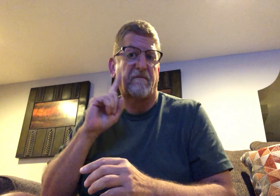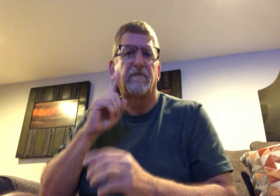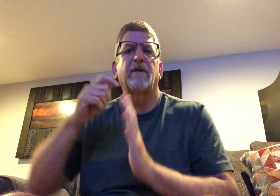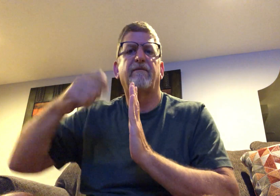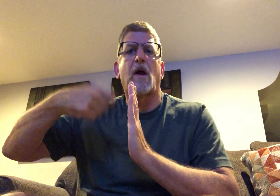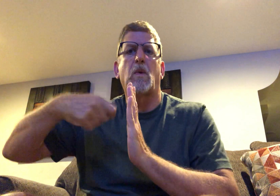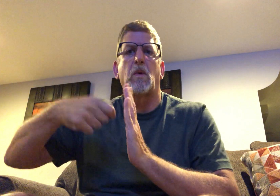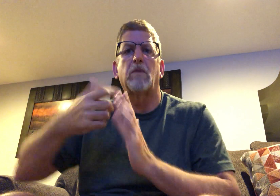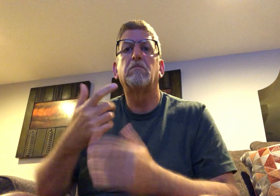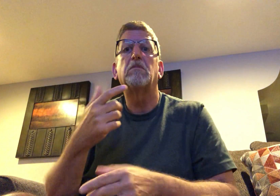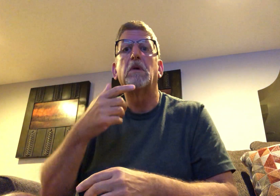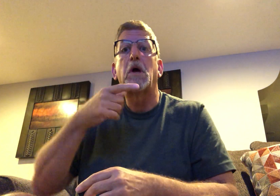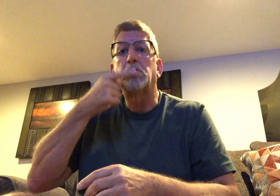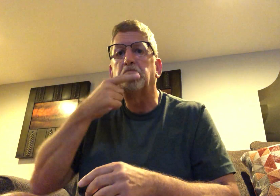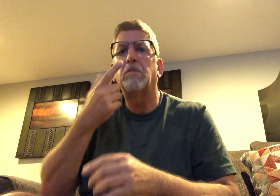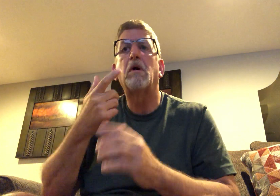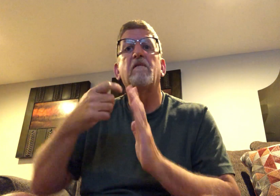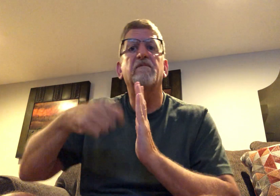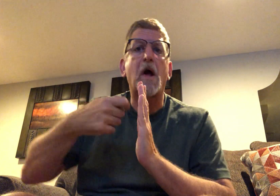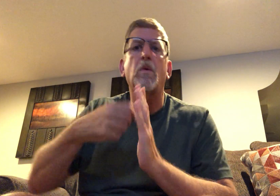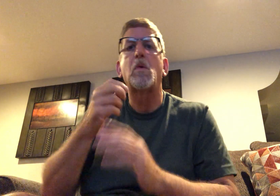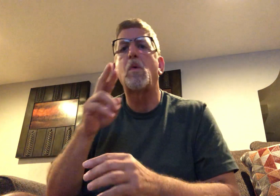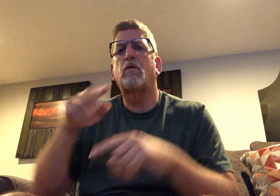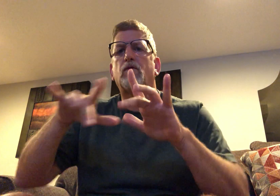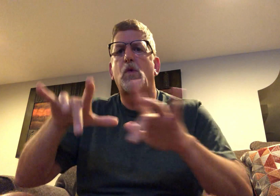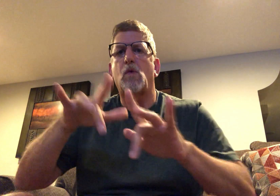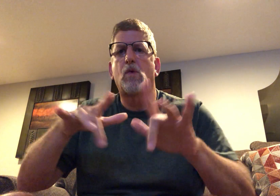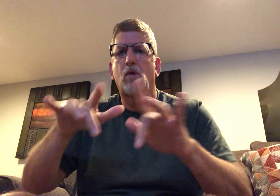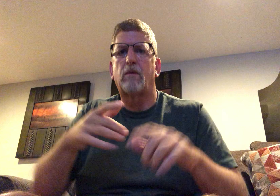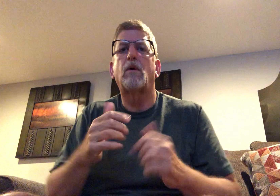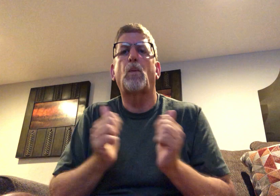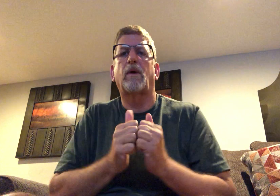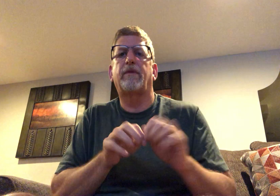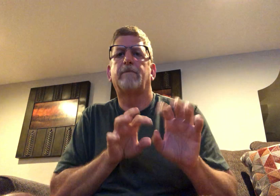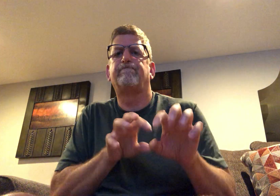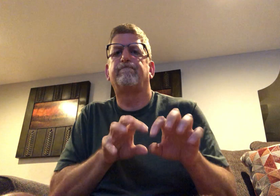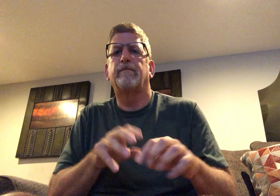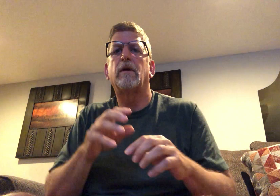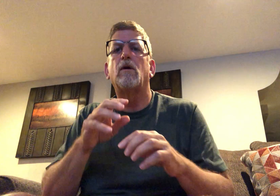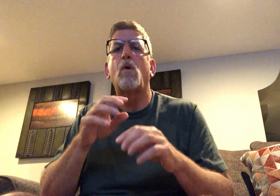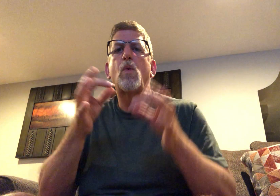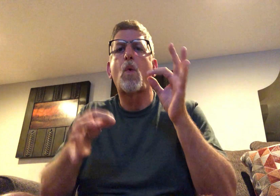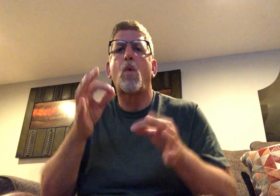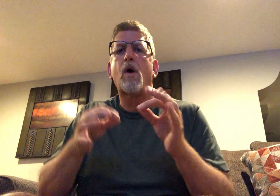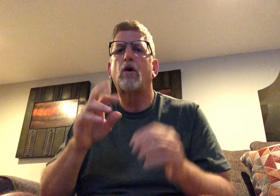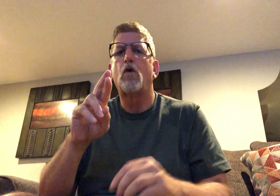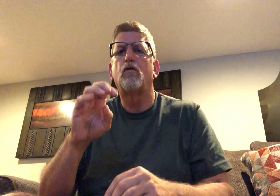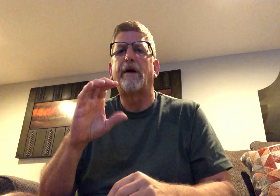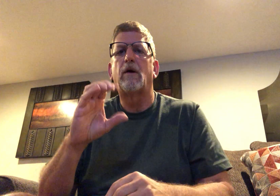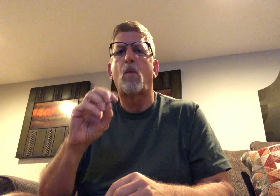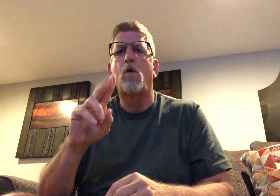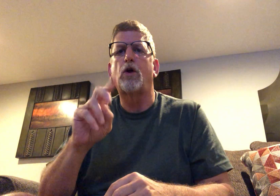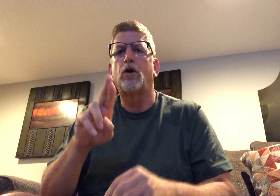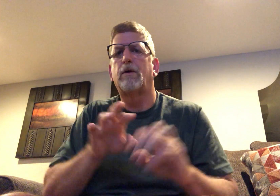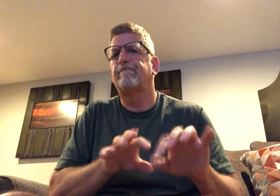us up to date. A young Justin Trudeau, the future Canadian Prime Minister, in new video